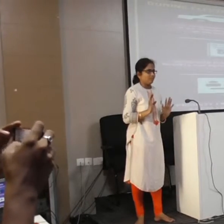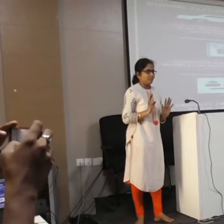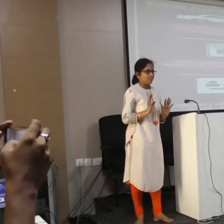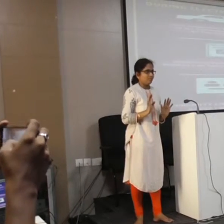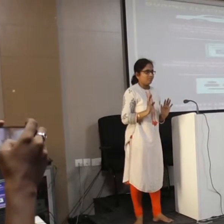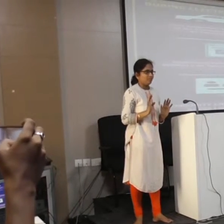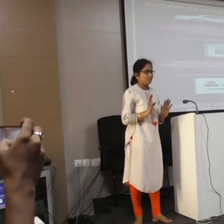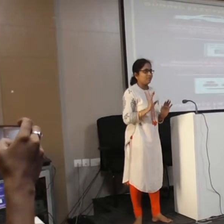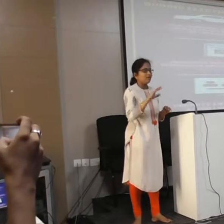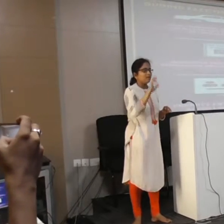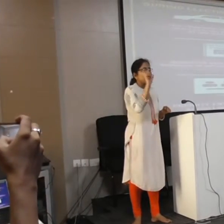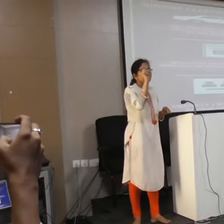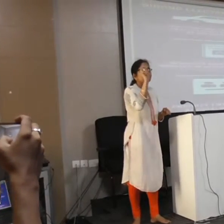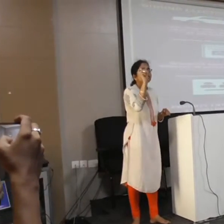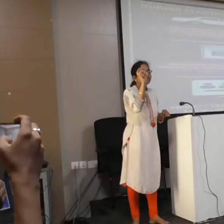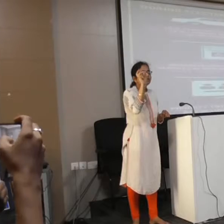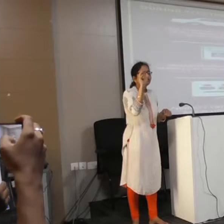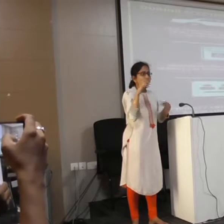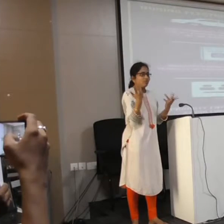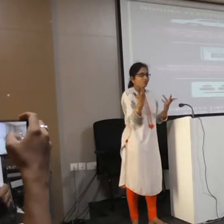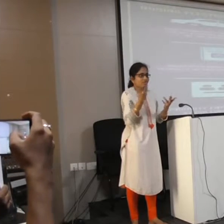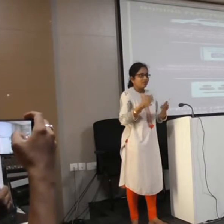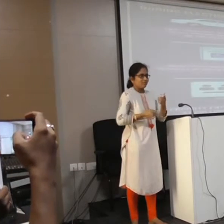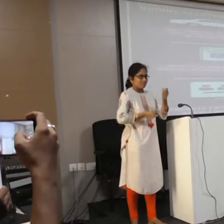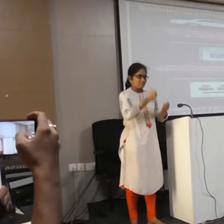dedicated parking for your vehicle,